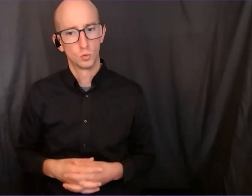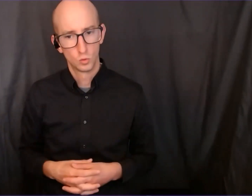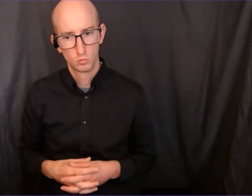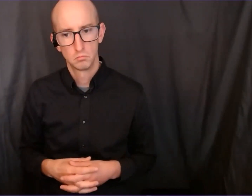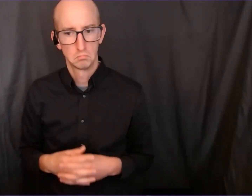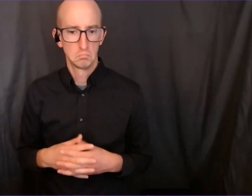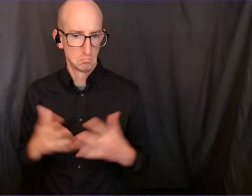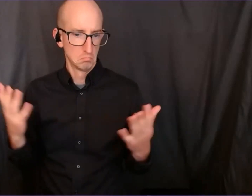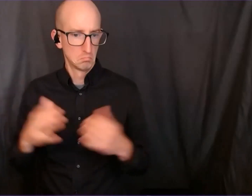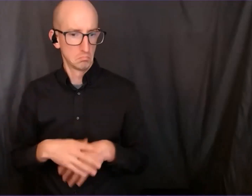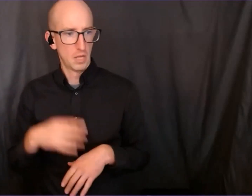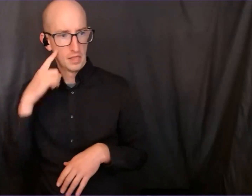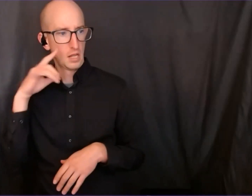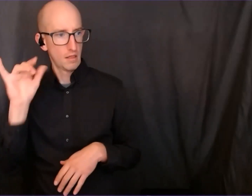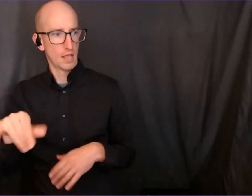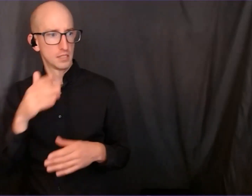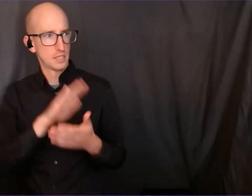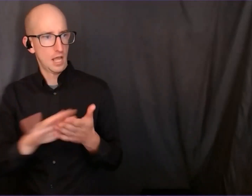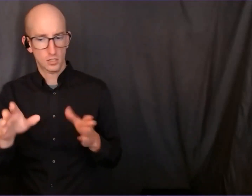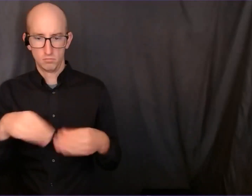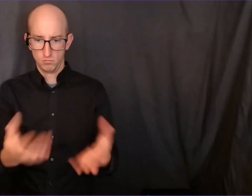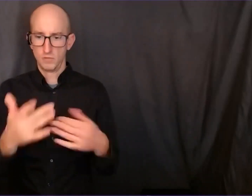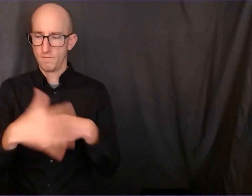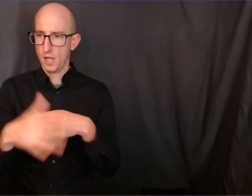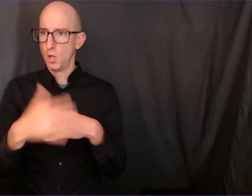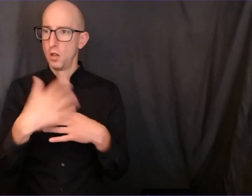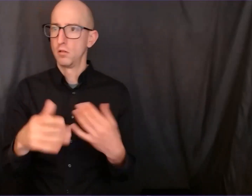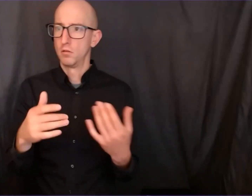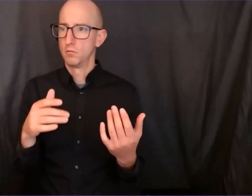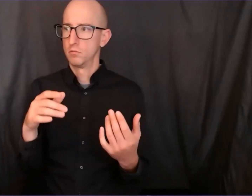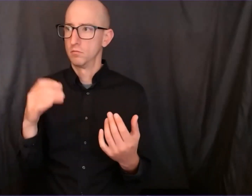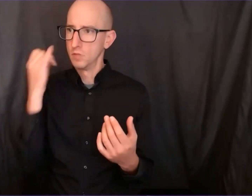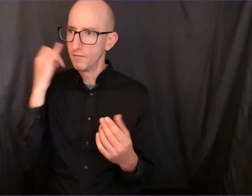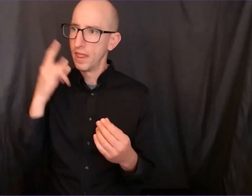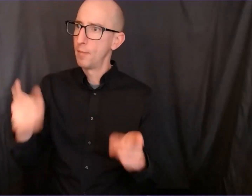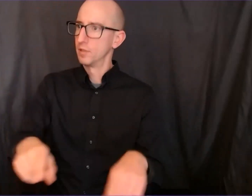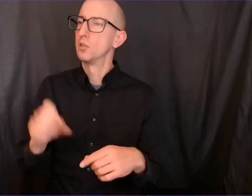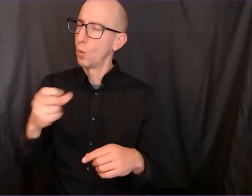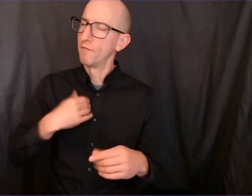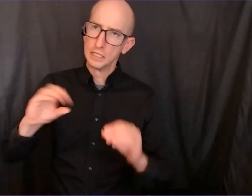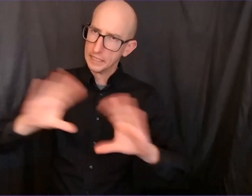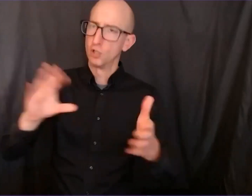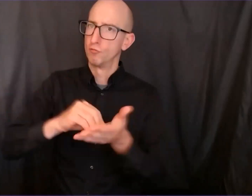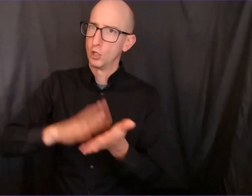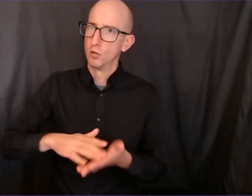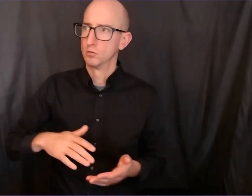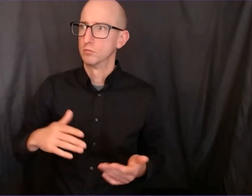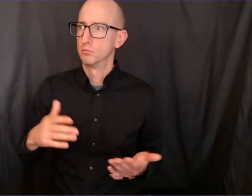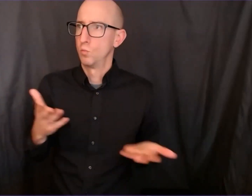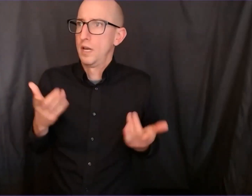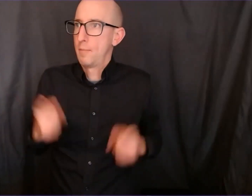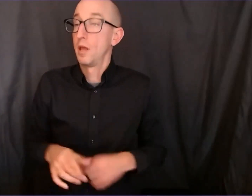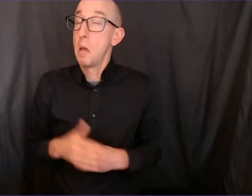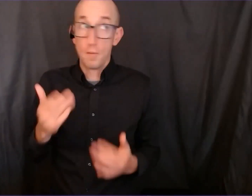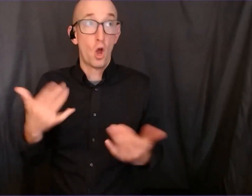that available somewhere whenever that change happens. So at least we have a clear record of what has happened. And it might already exist, but I haven't seen it. But I